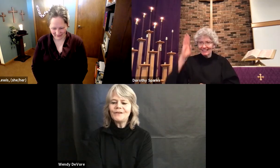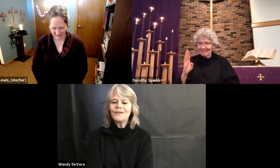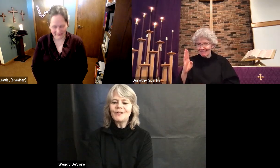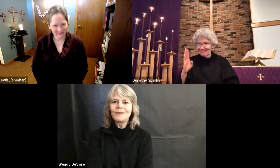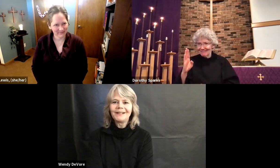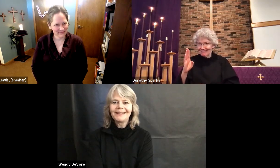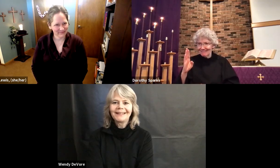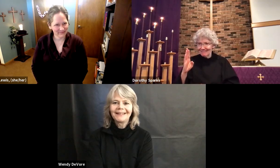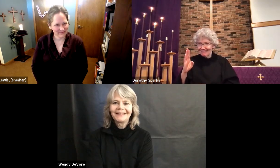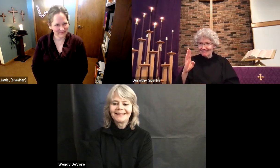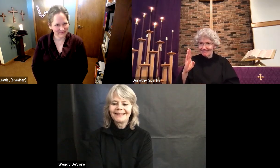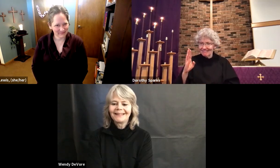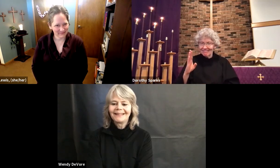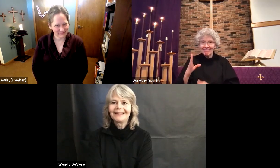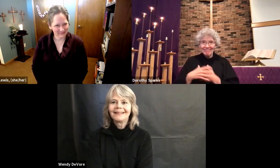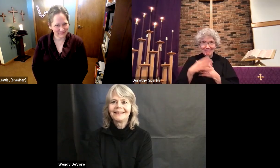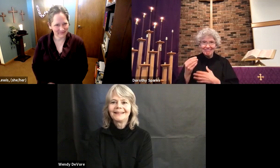and serve the Lord.